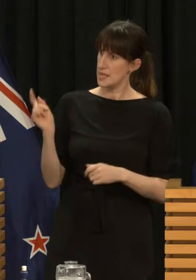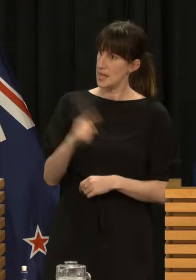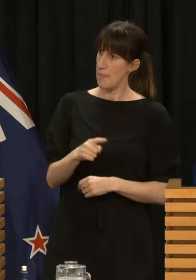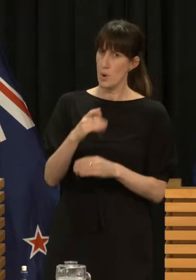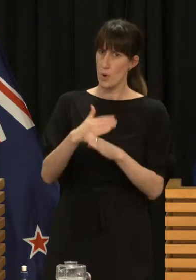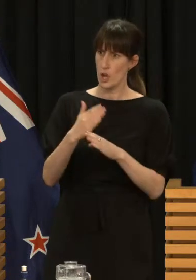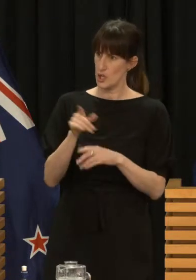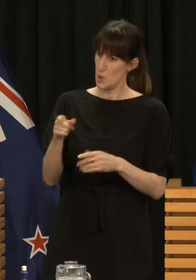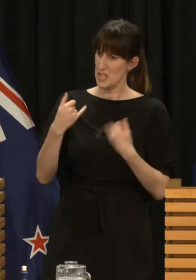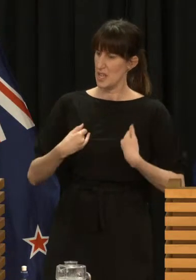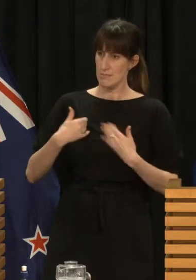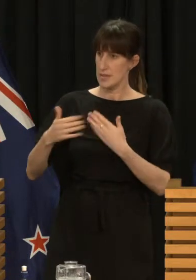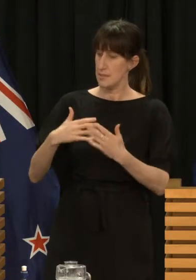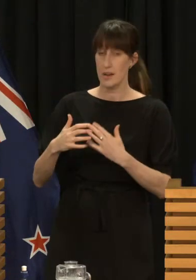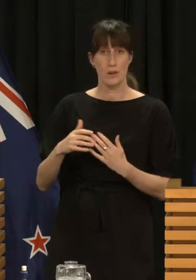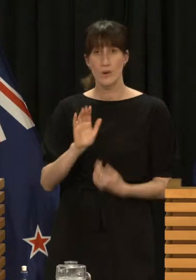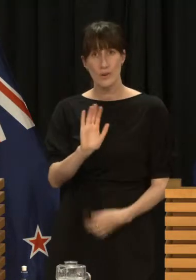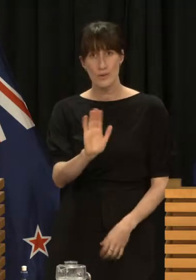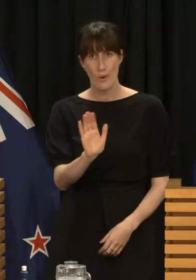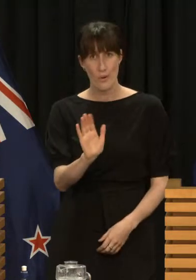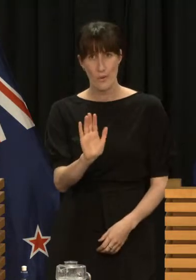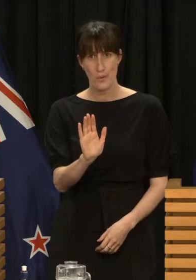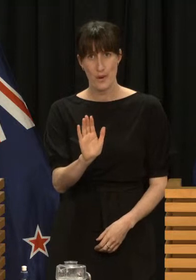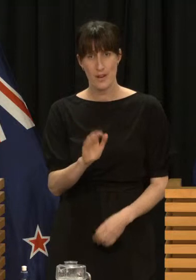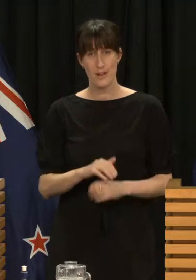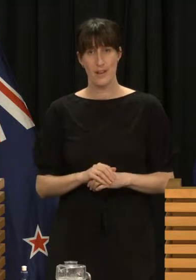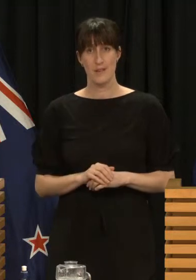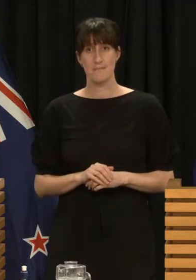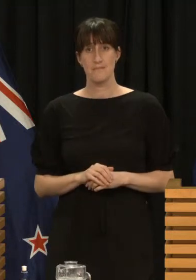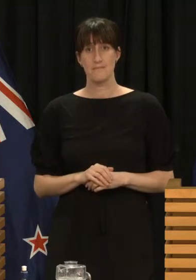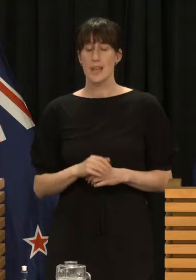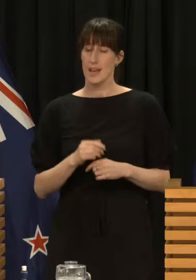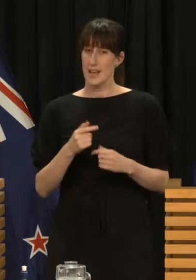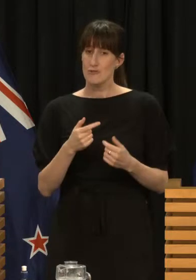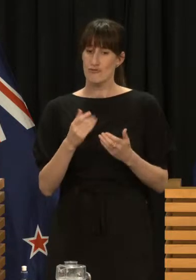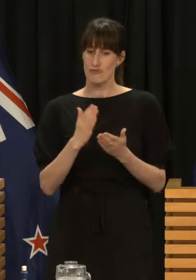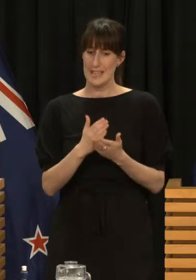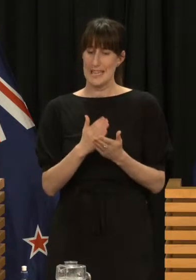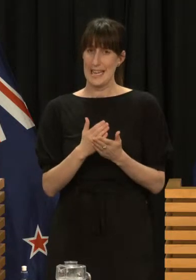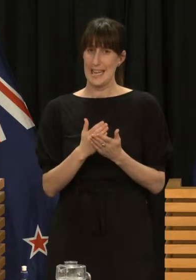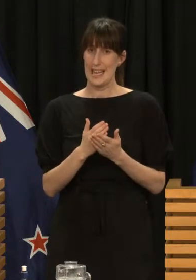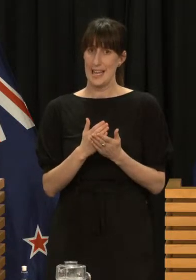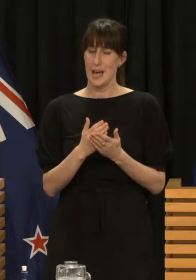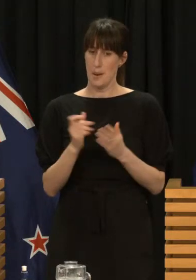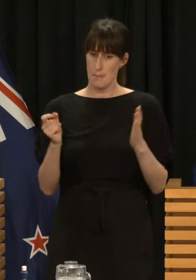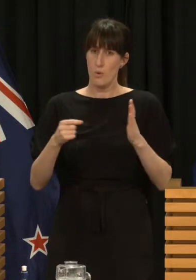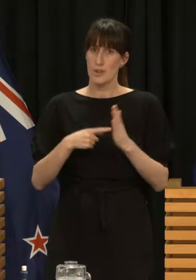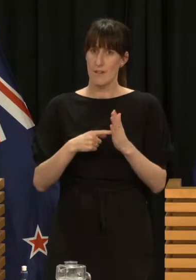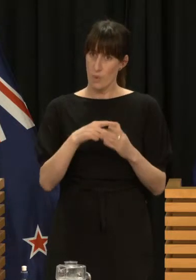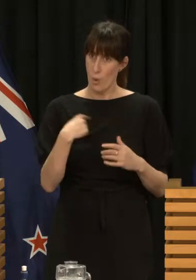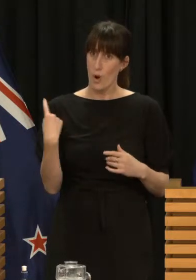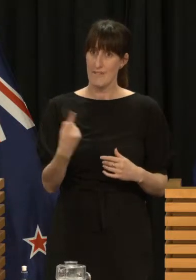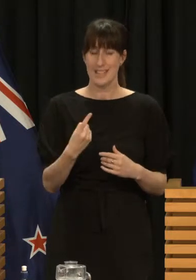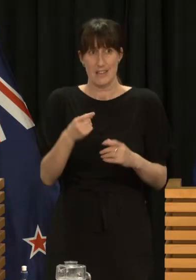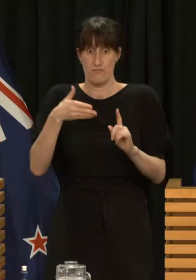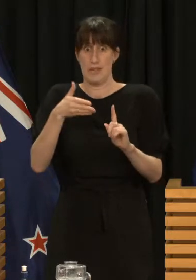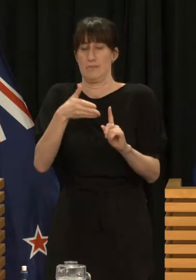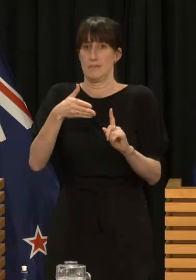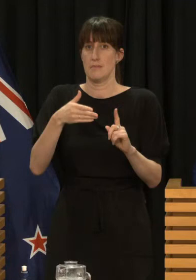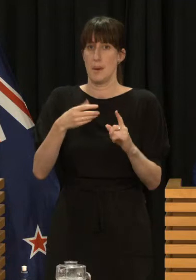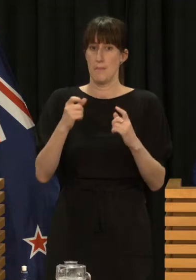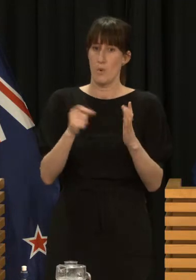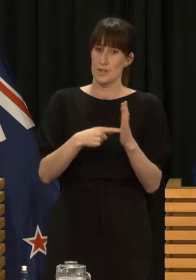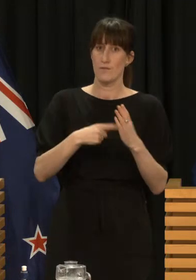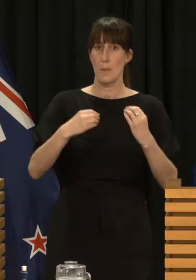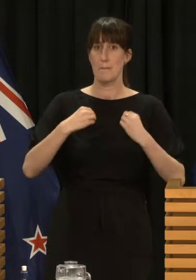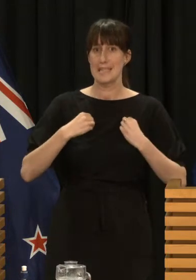test result. It's in all of our interests, but it's especially in businesses' interests that our CBD and our businesses can stay